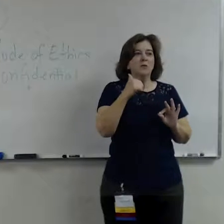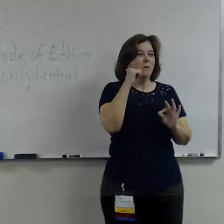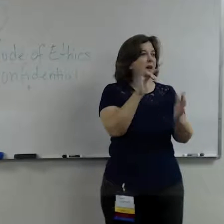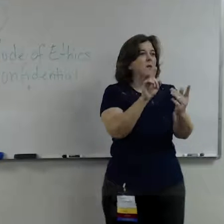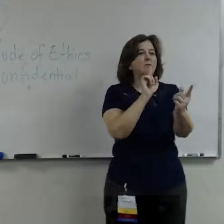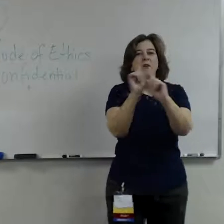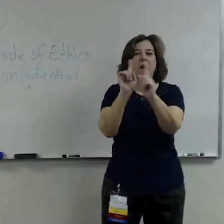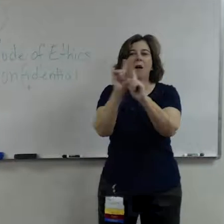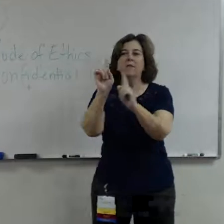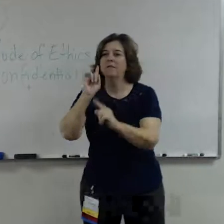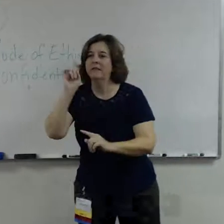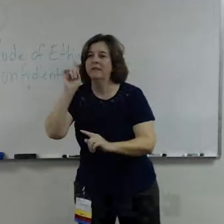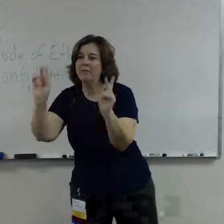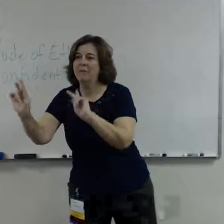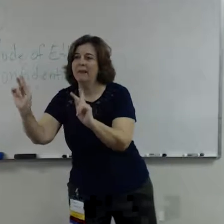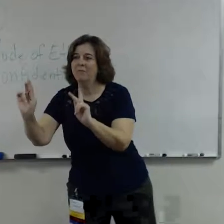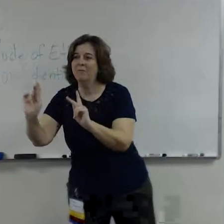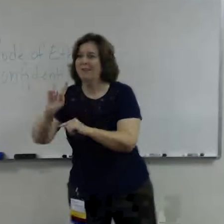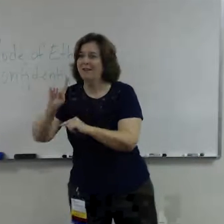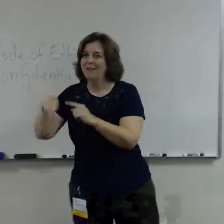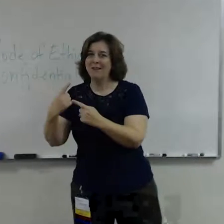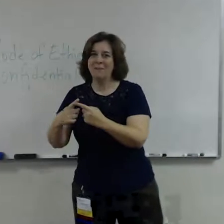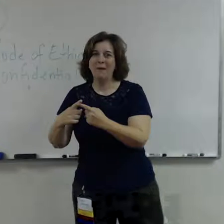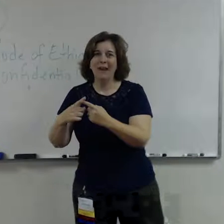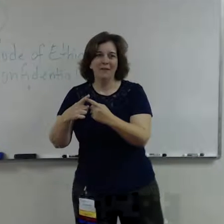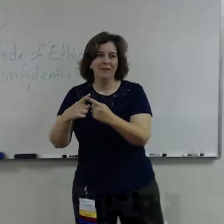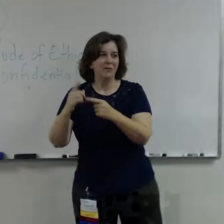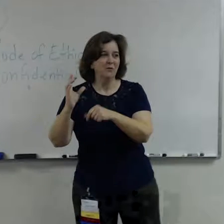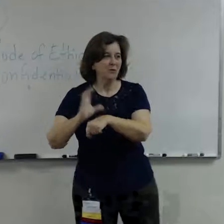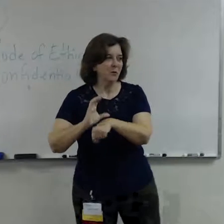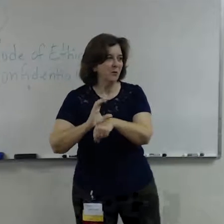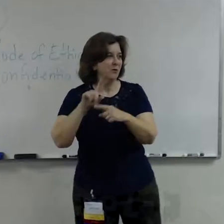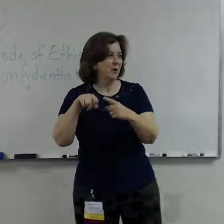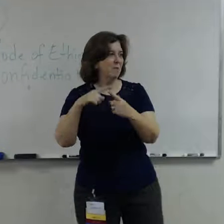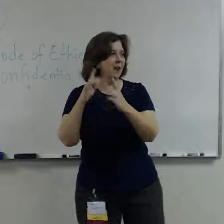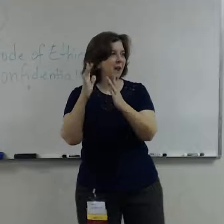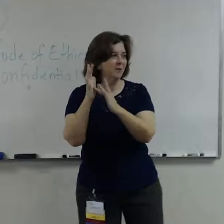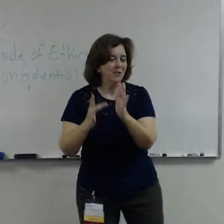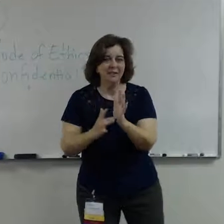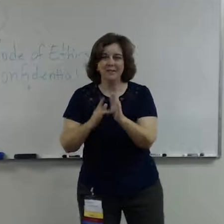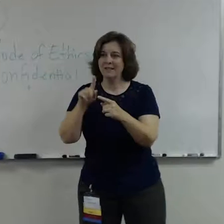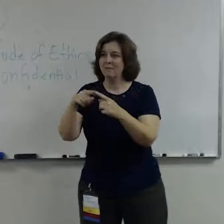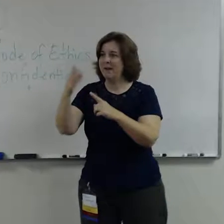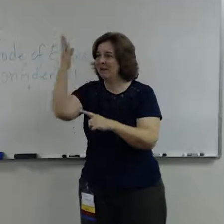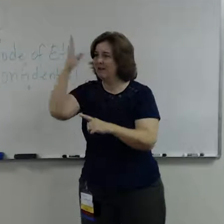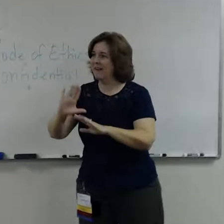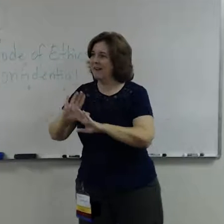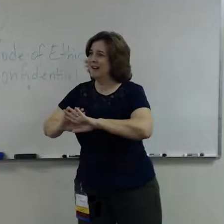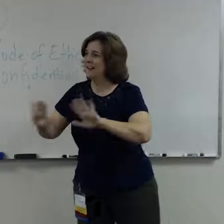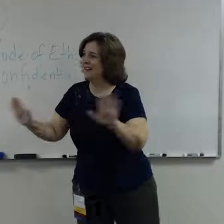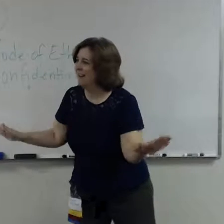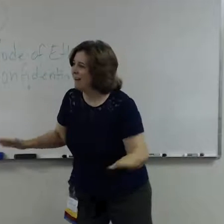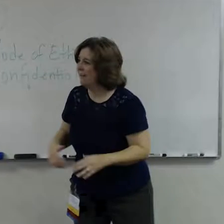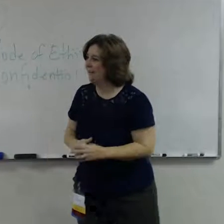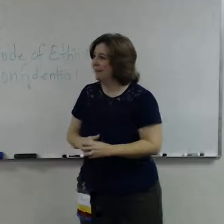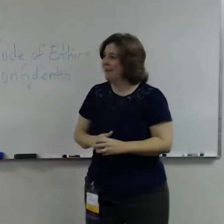I don't talk to deaf people about church, about Jesus, about God at all.